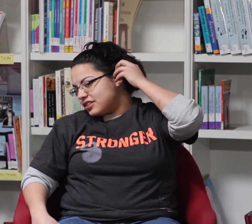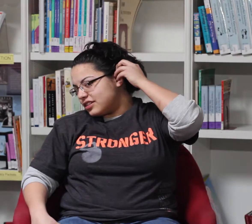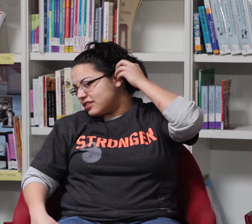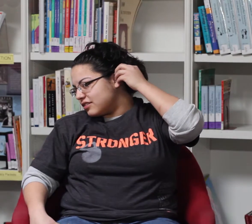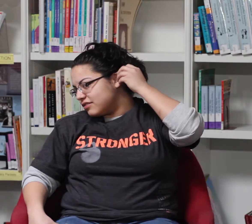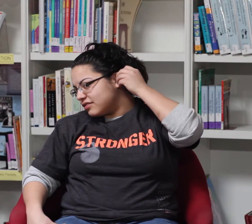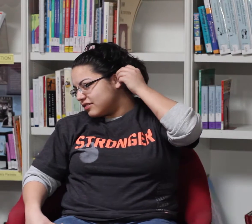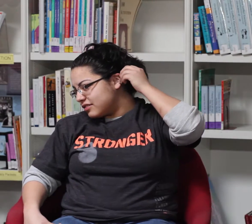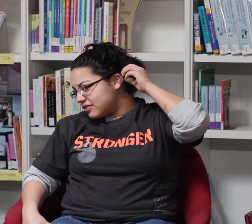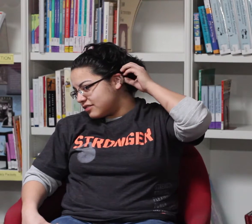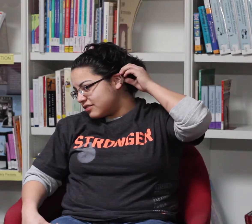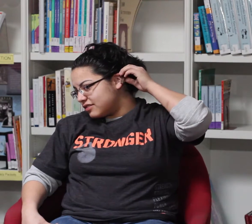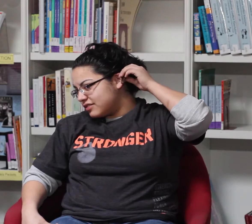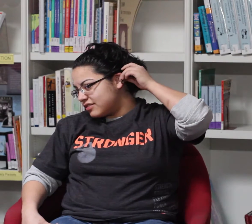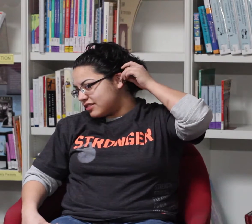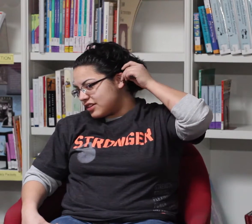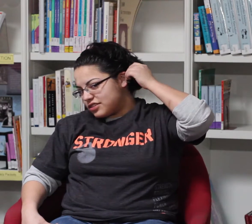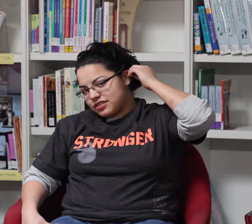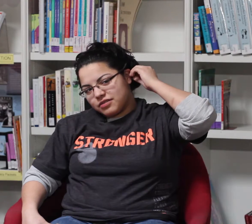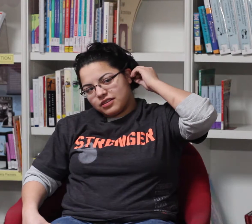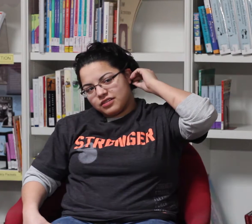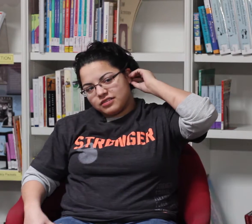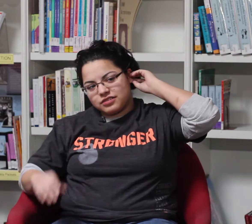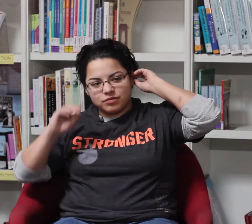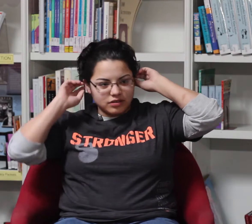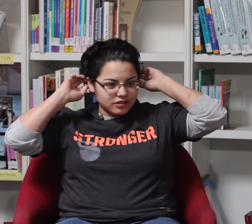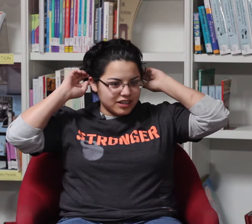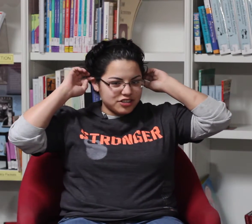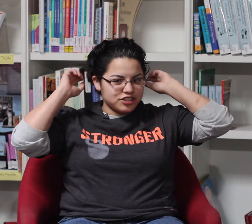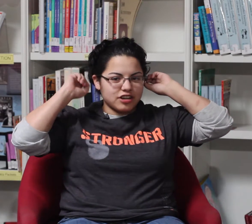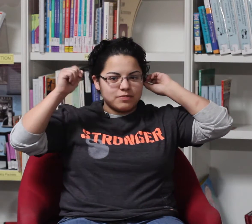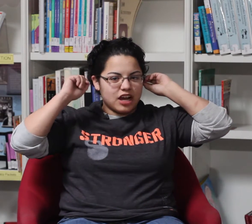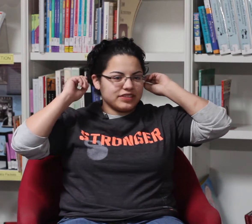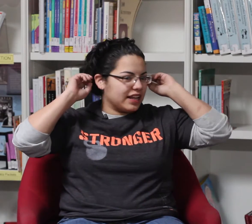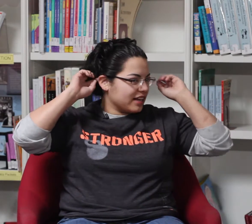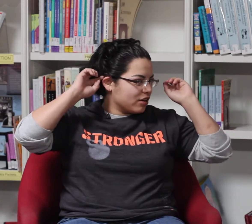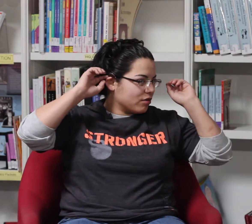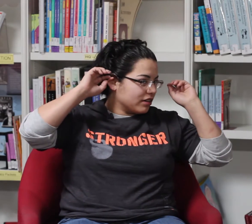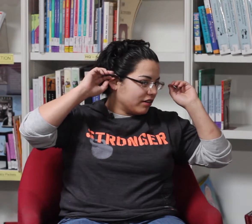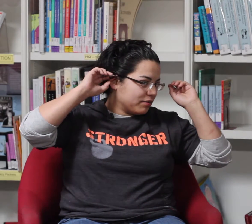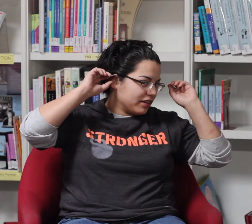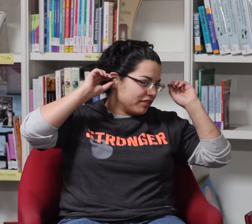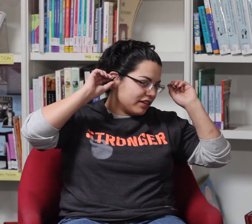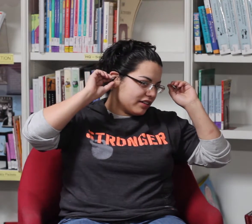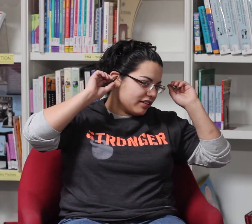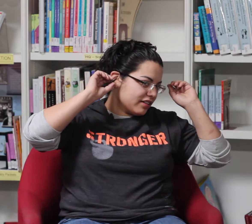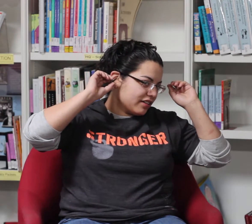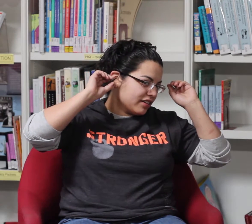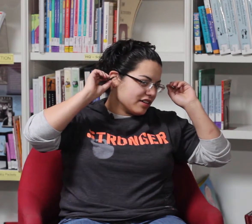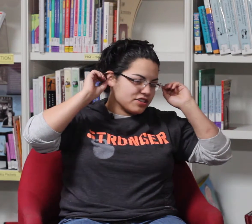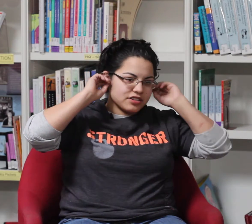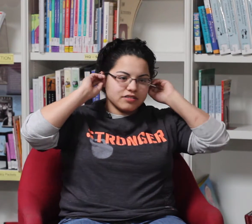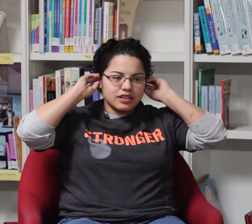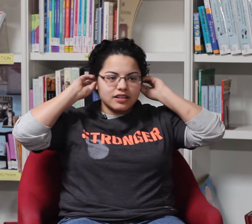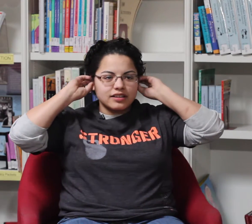see it. So that's just 2 on there. Just one. It just comes off, not like a cochlear implant or anything. Okay. It just goes like that.